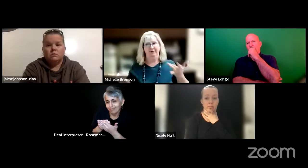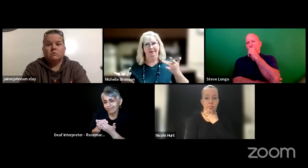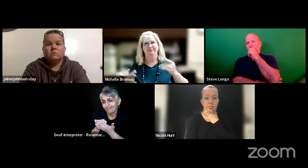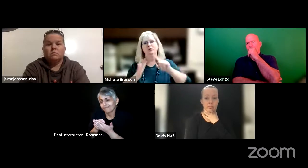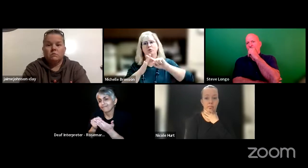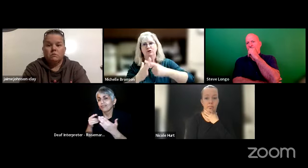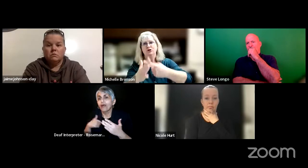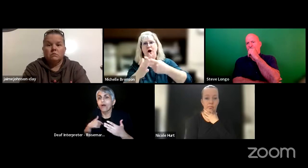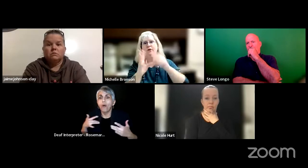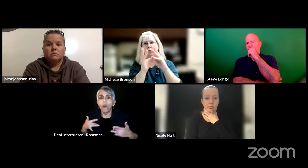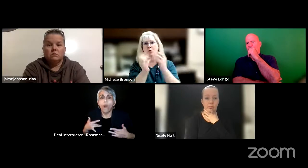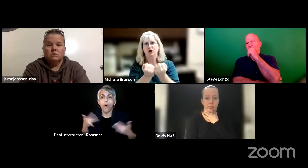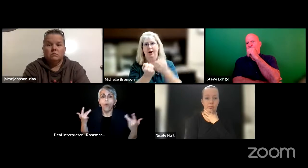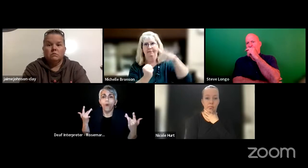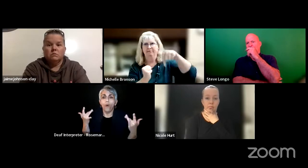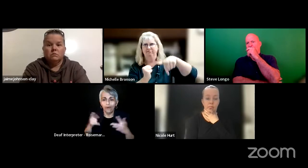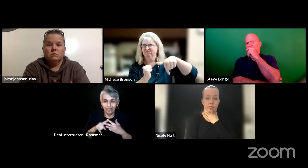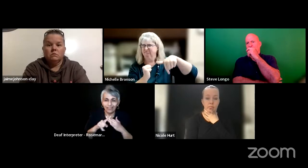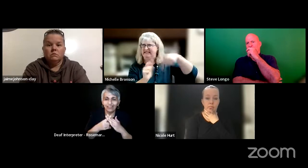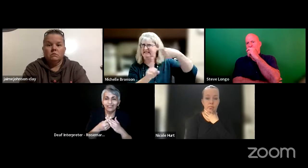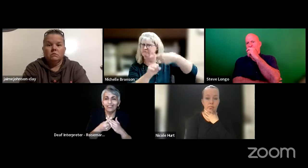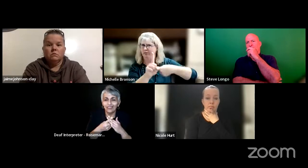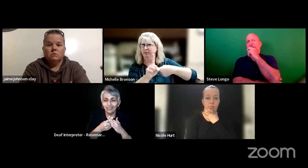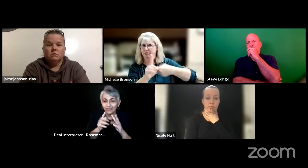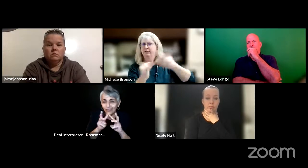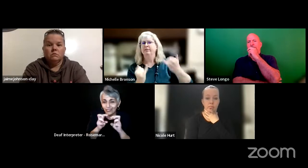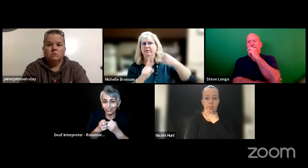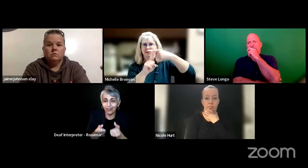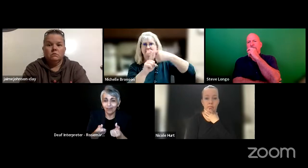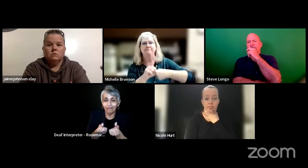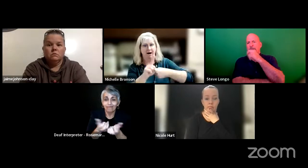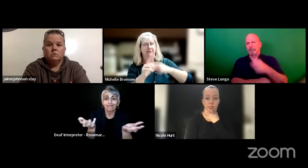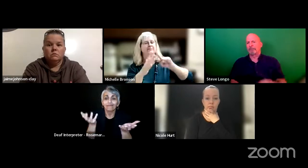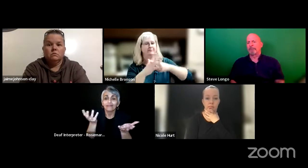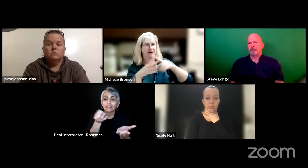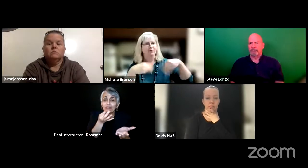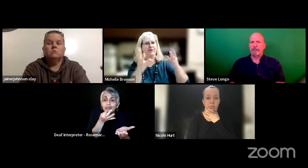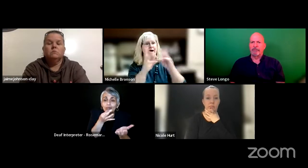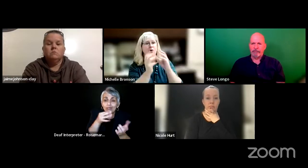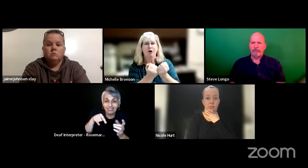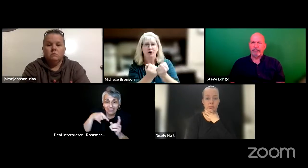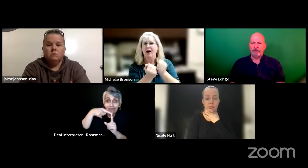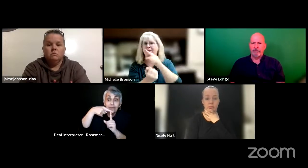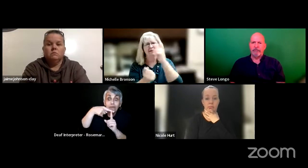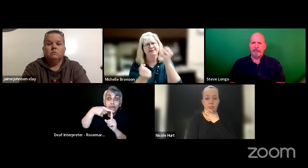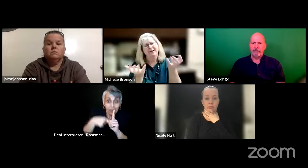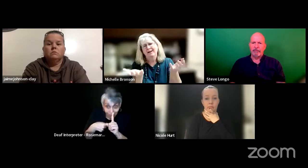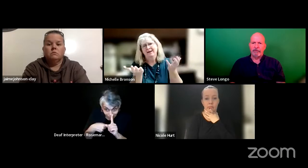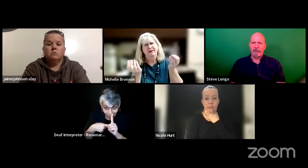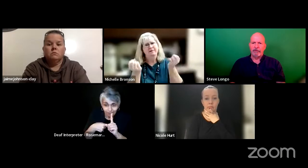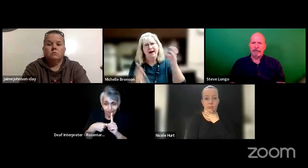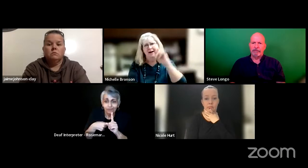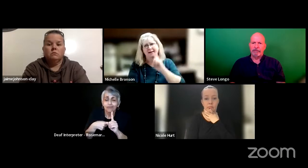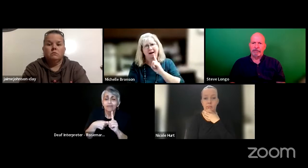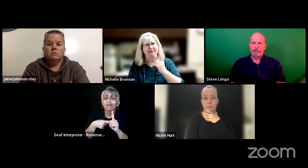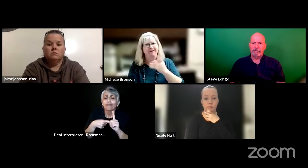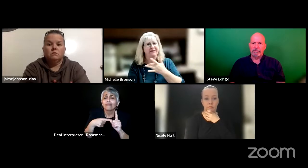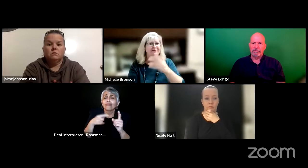funds towards that program. So we're thrilled to start offering those workshops this month. In